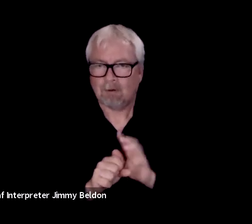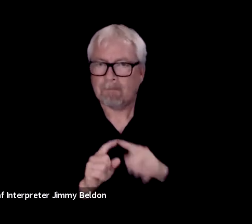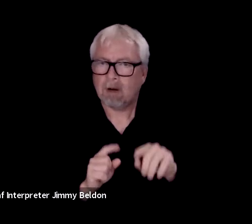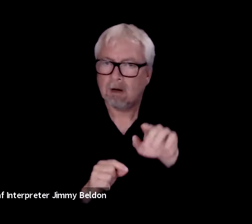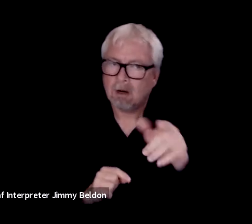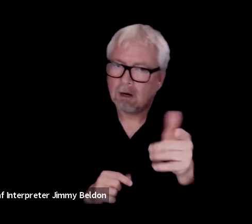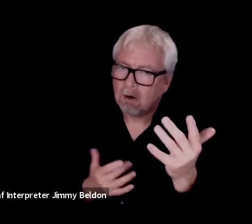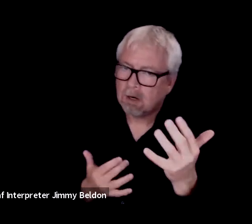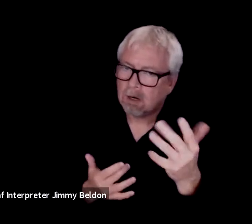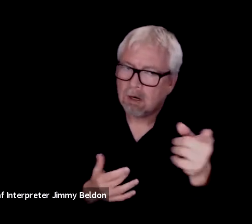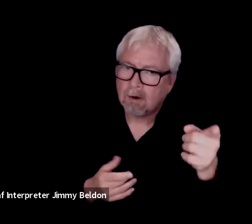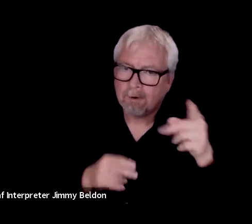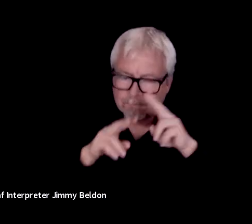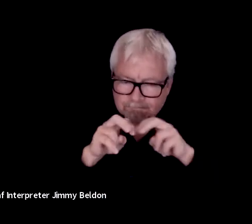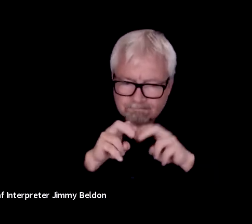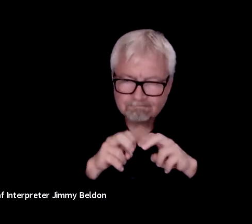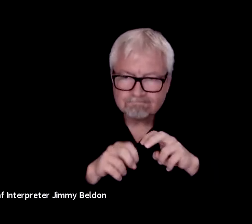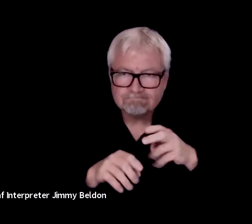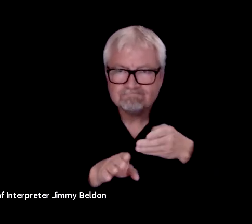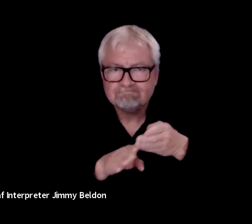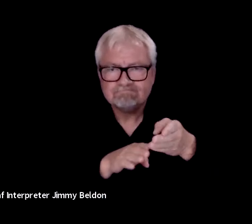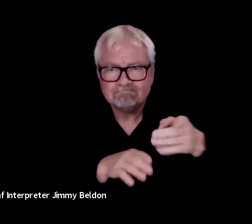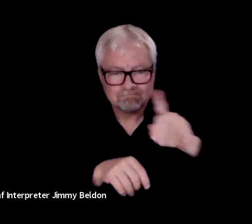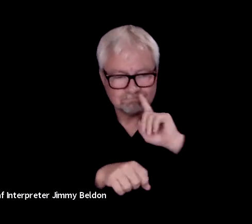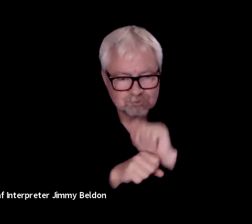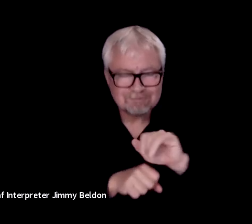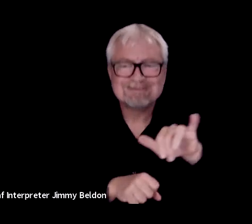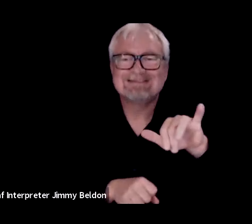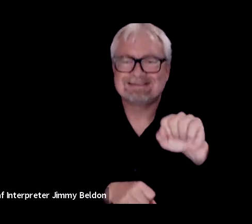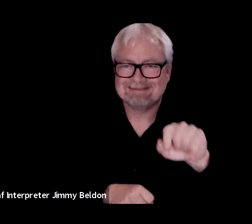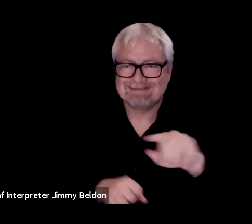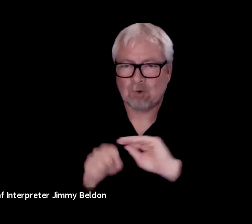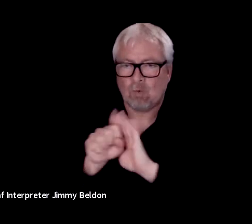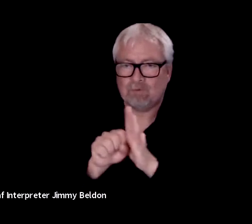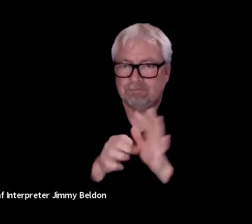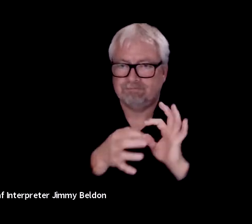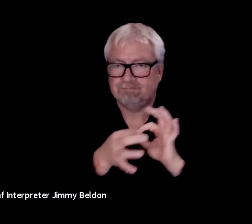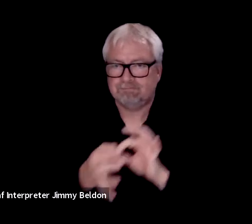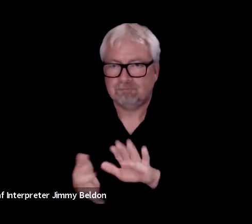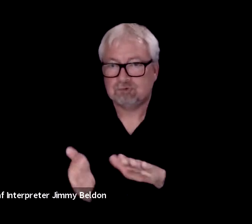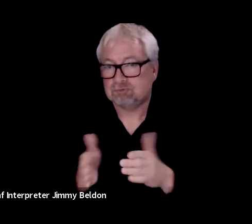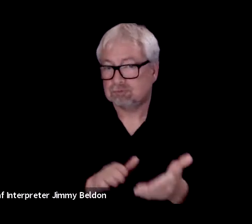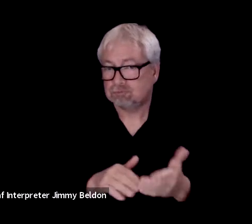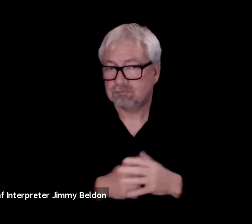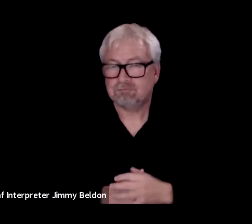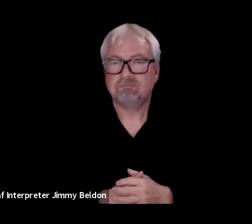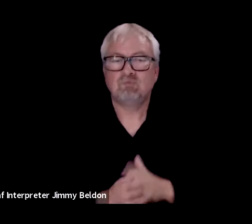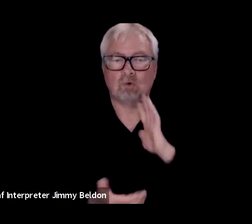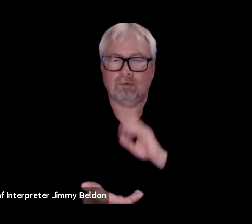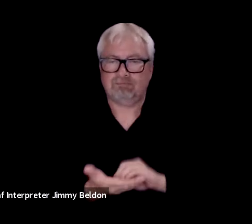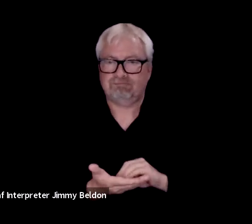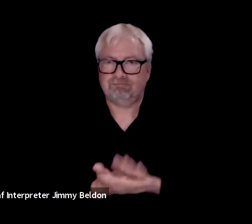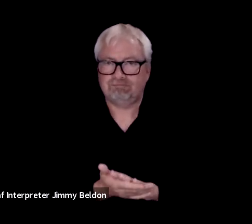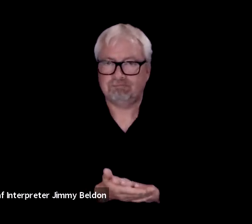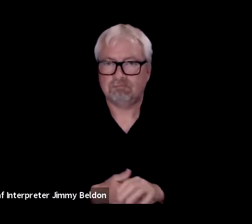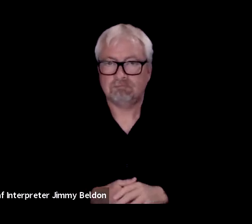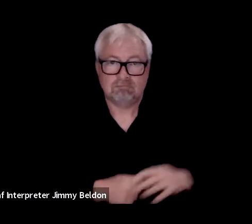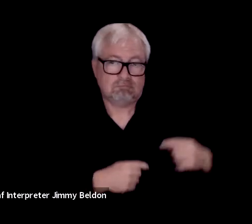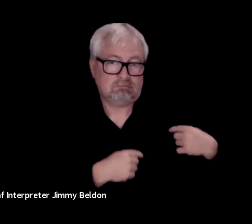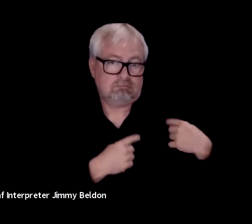calls to long-term care facilities to determine which ones actually qualified as a confirmed case of